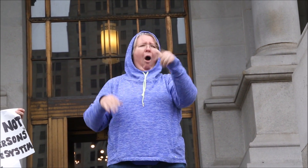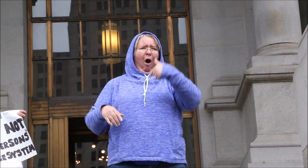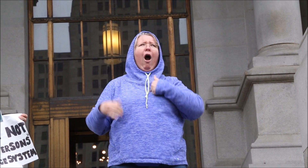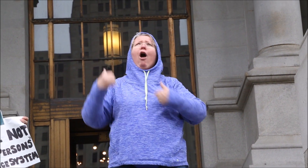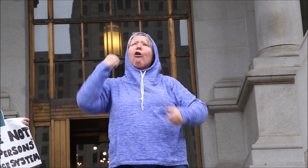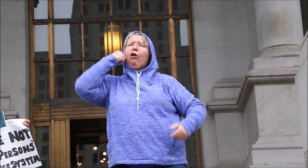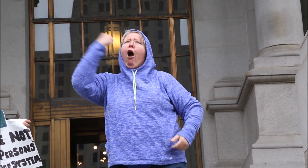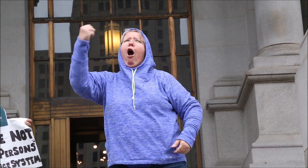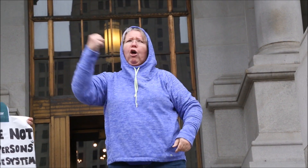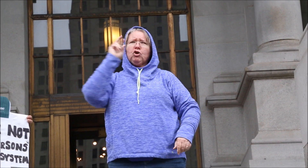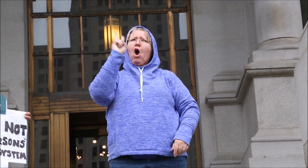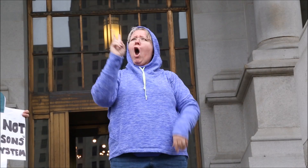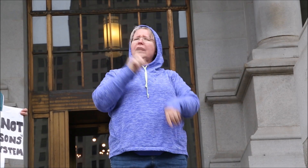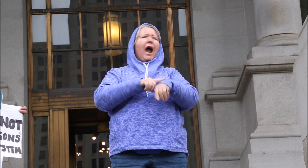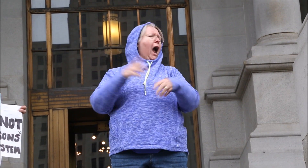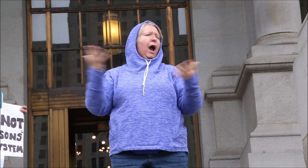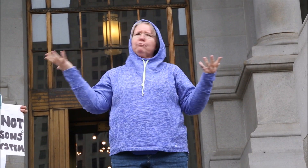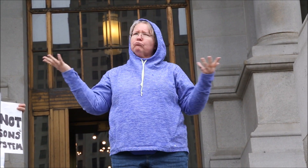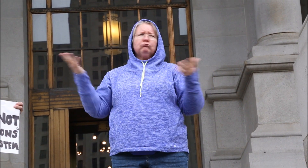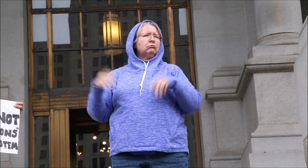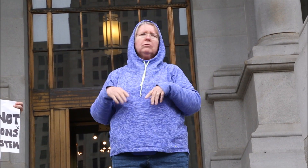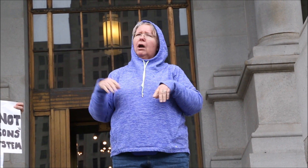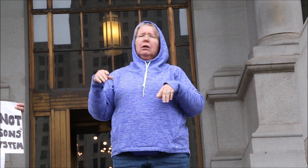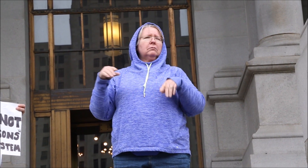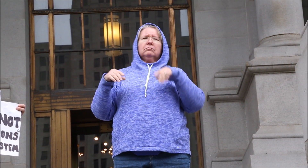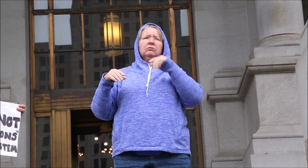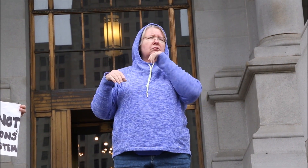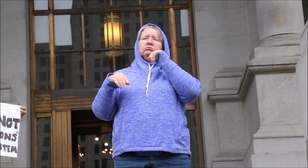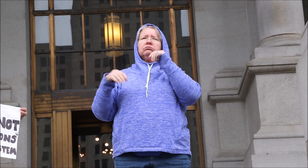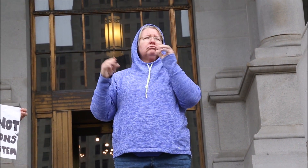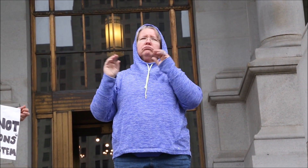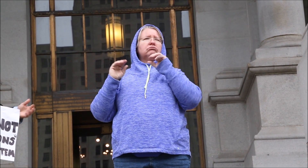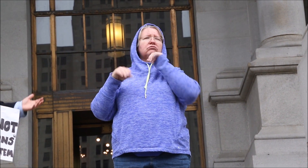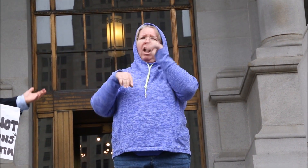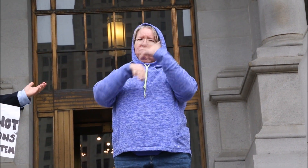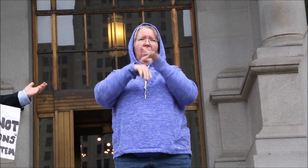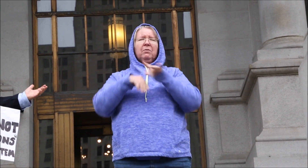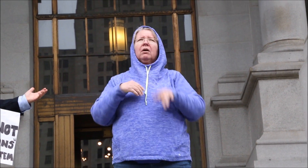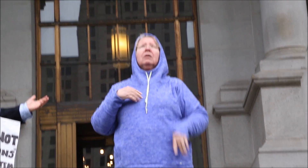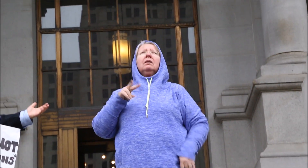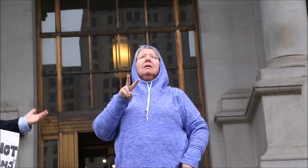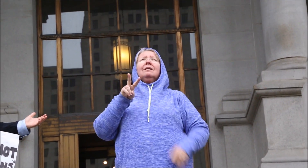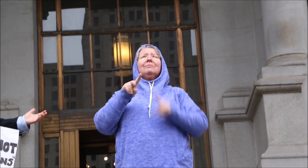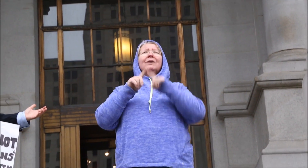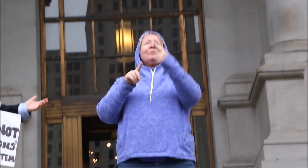And they even required deaf people to identify as non-persons.